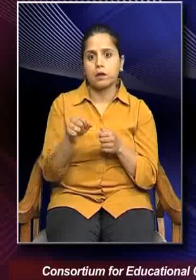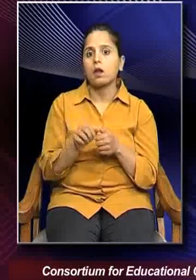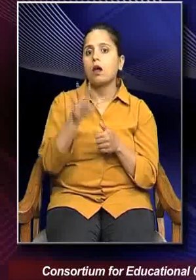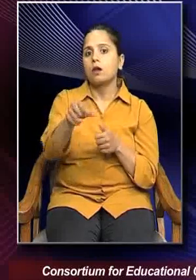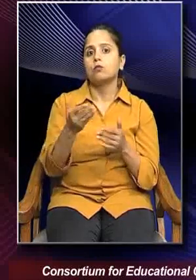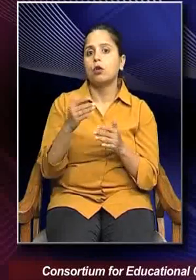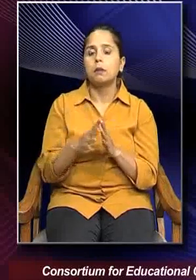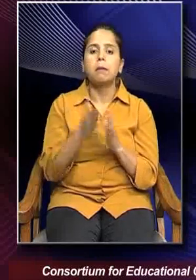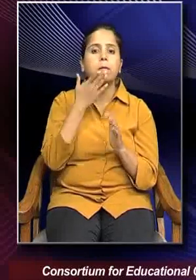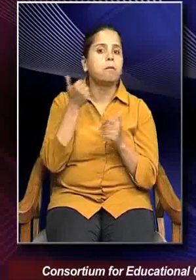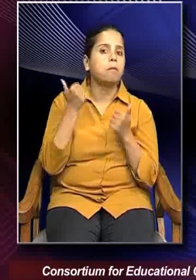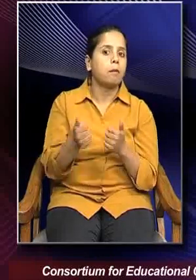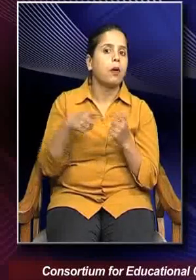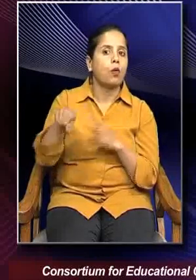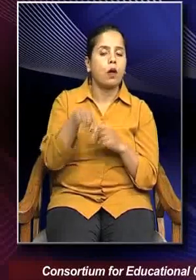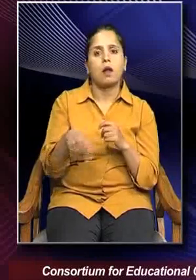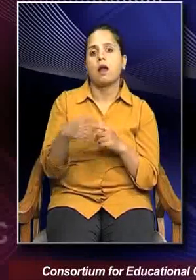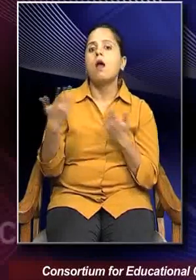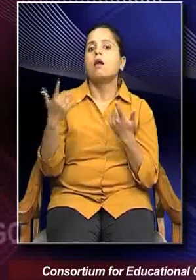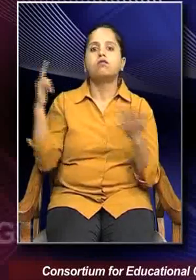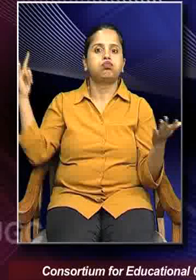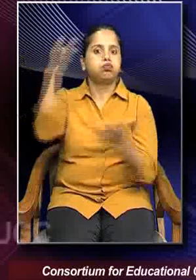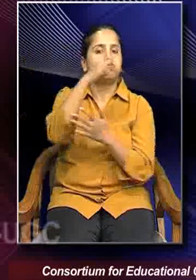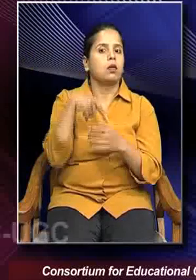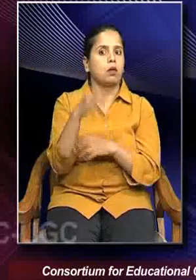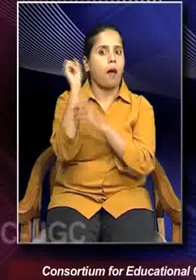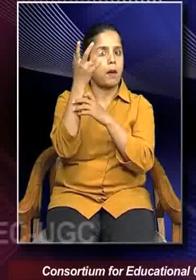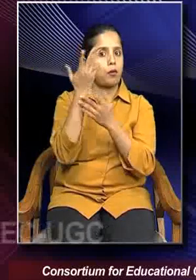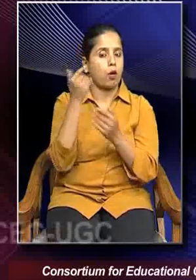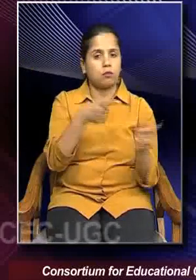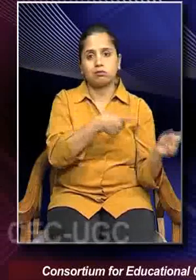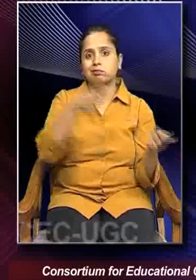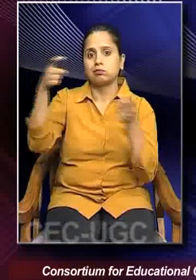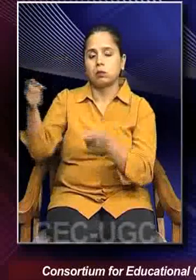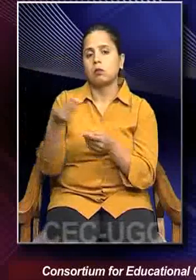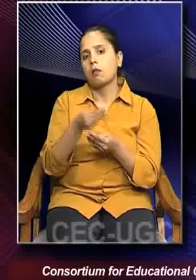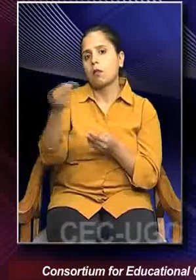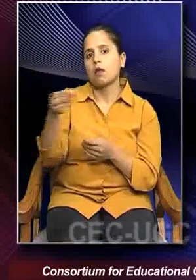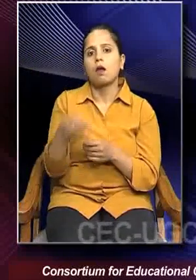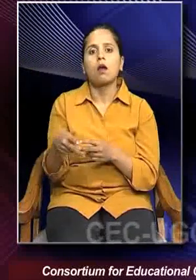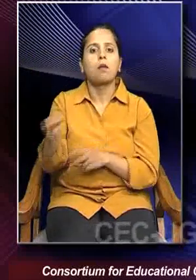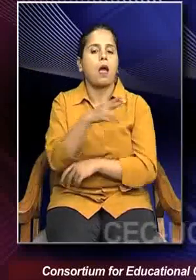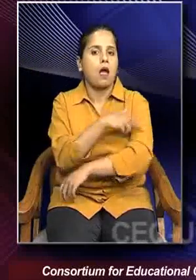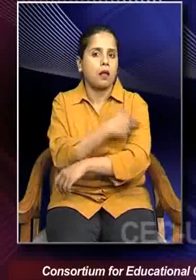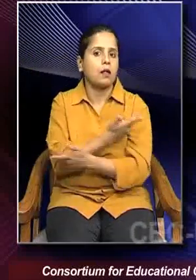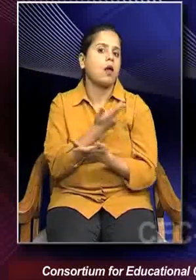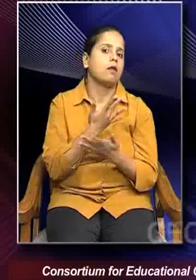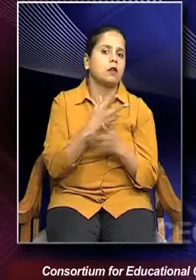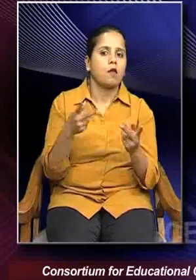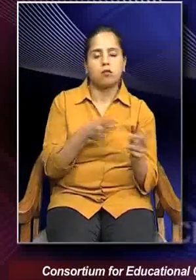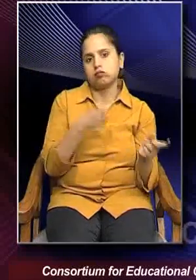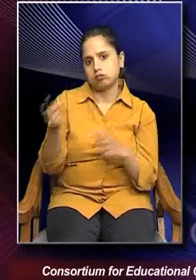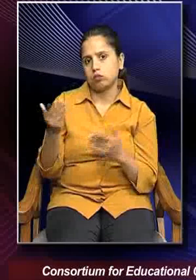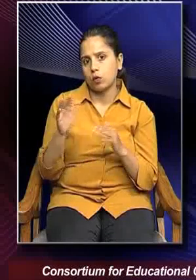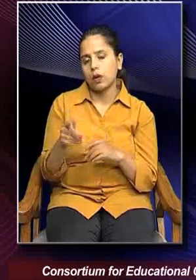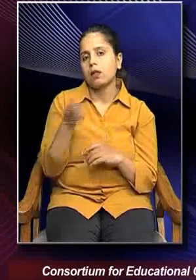the best possible air ambulance, and he or she would be airlifted to the nearest possible health unit where he or she may